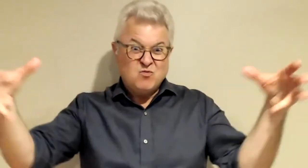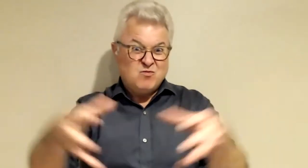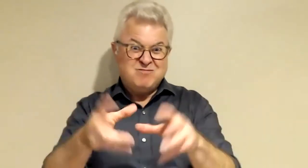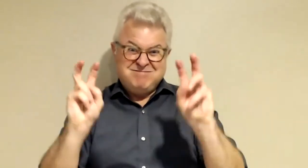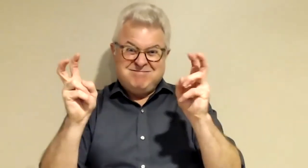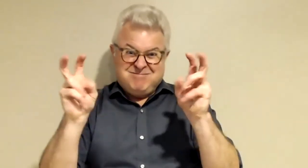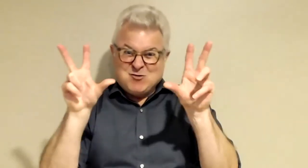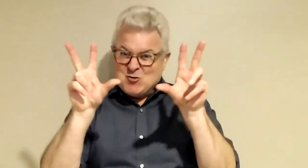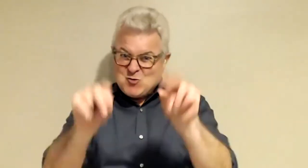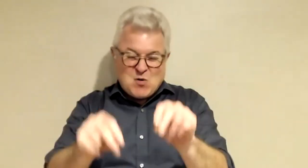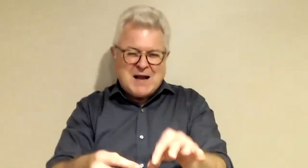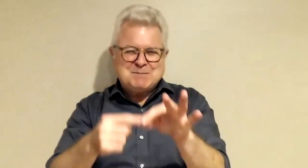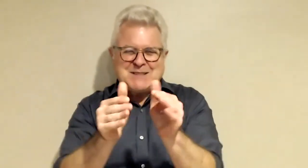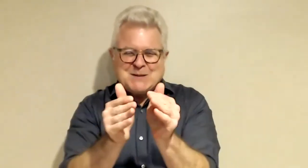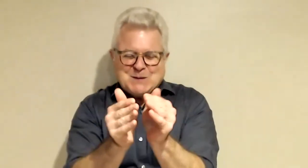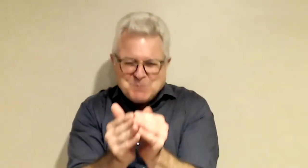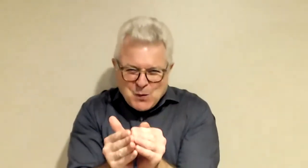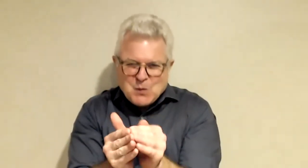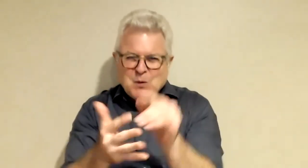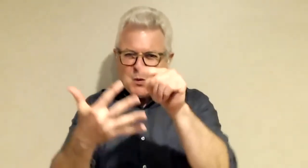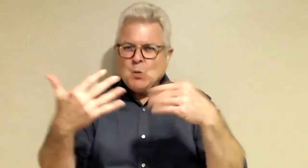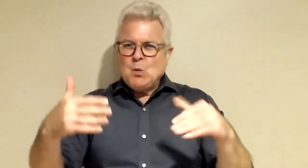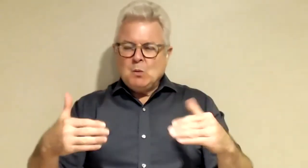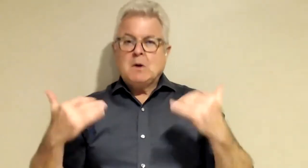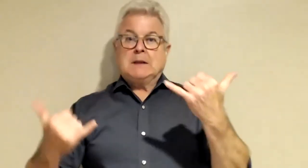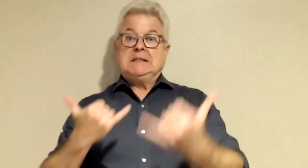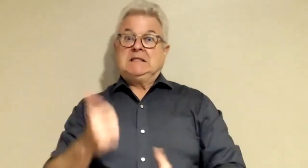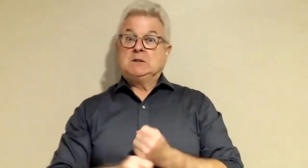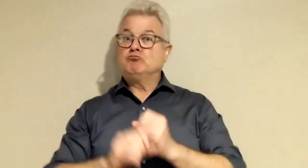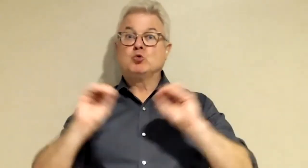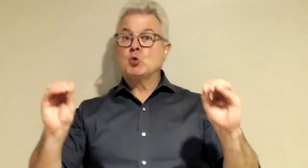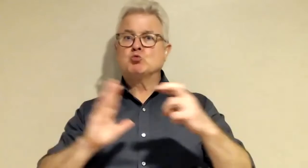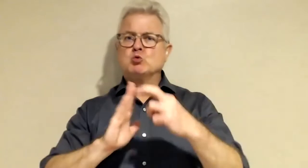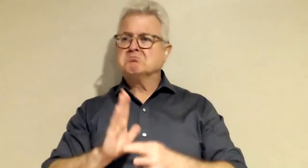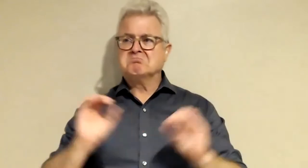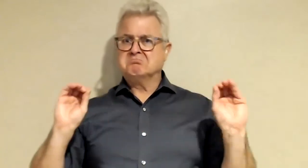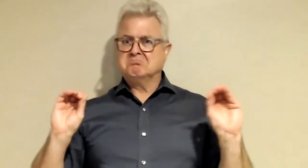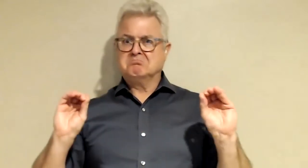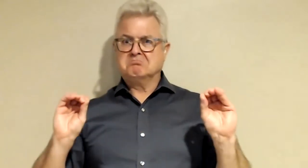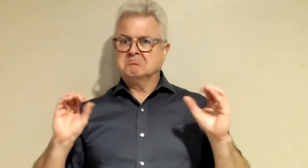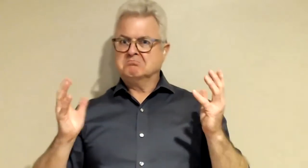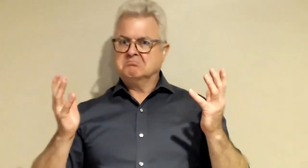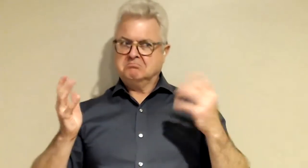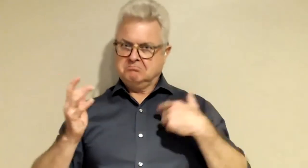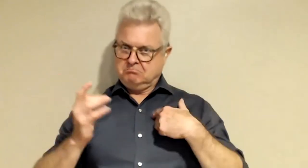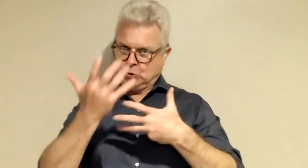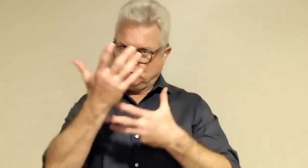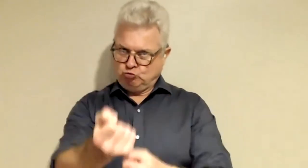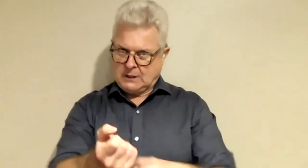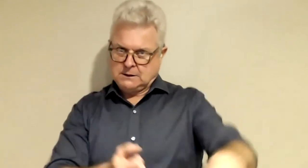that time, saying no gatherings, keeping the numbers very low. But this year, we don't have those enforced rules.